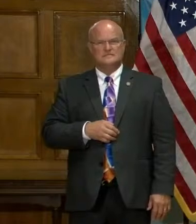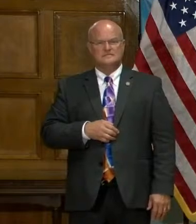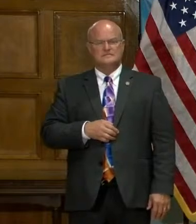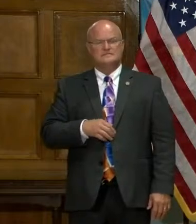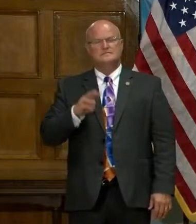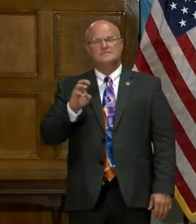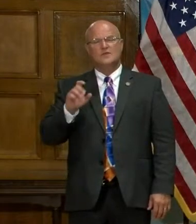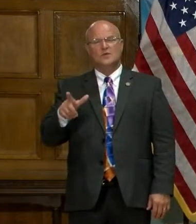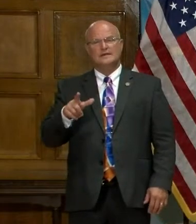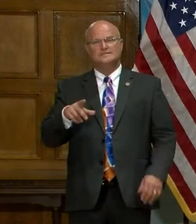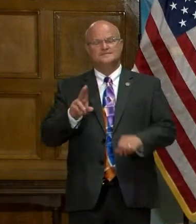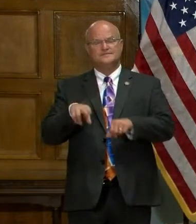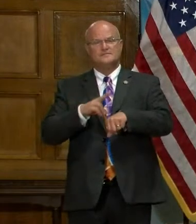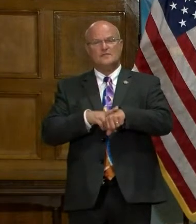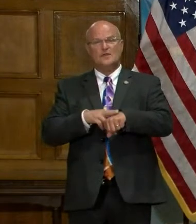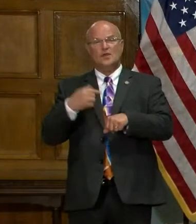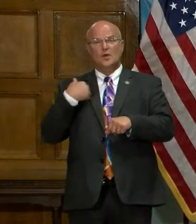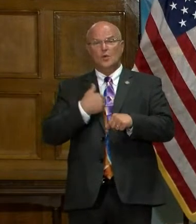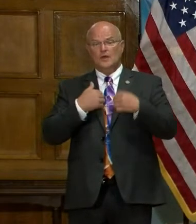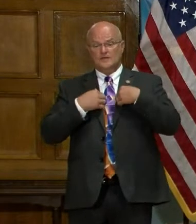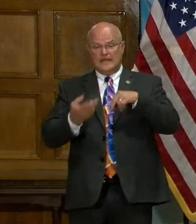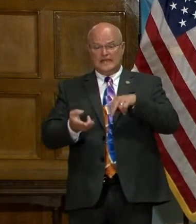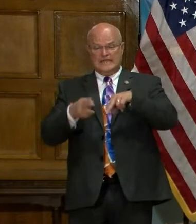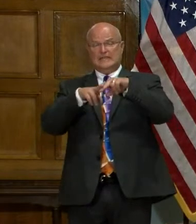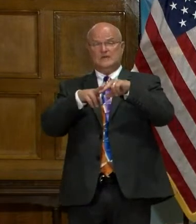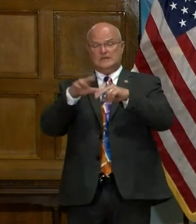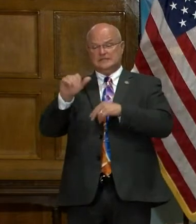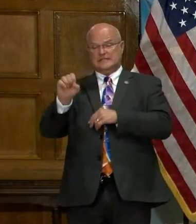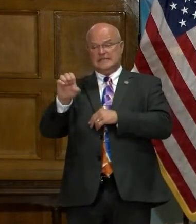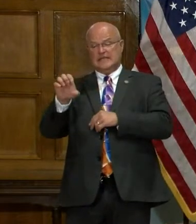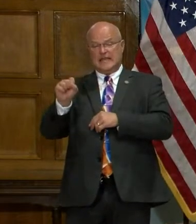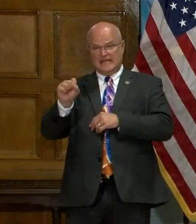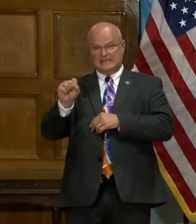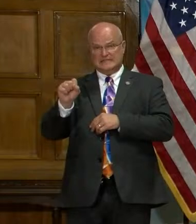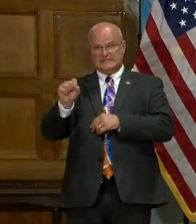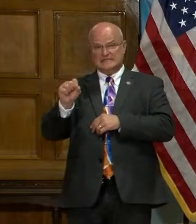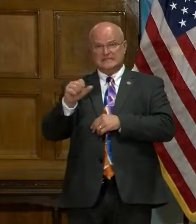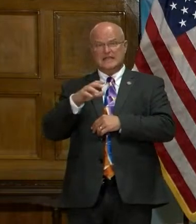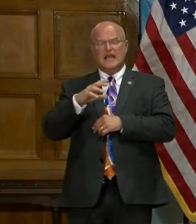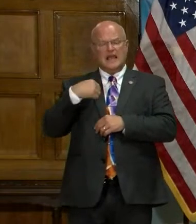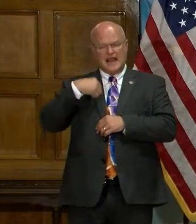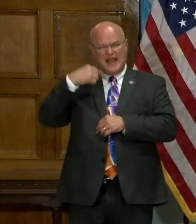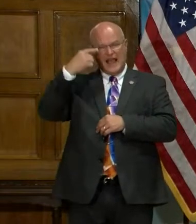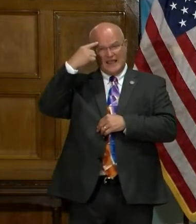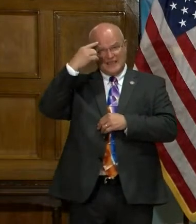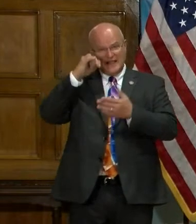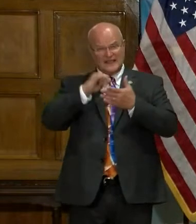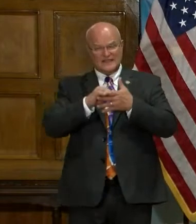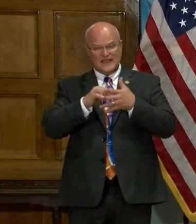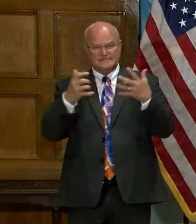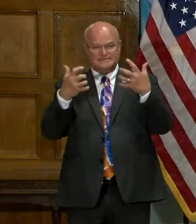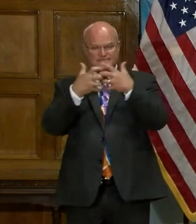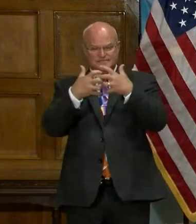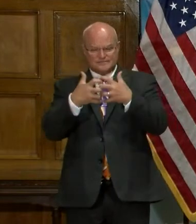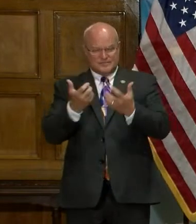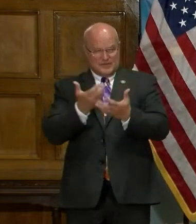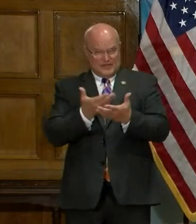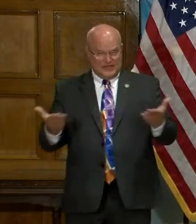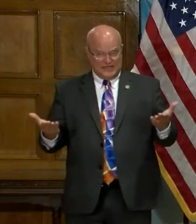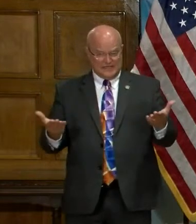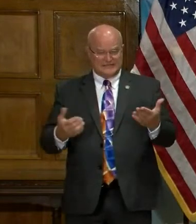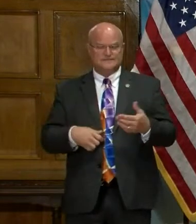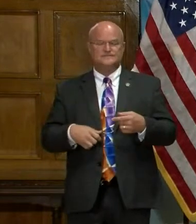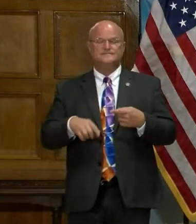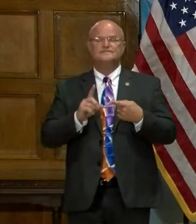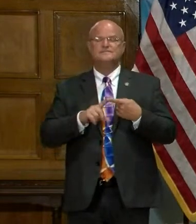Well, I mean, of course, we've had an increase in cases, and I think that's a combination of factors. We've